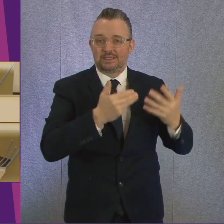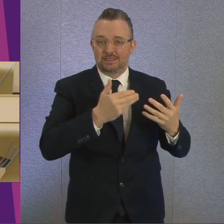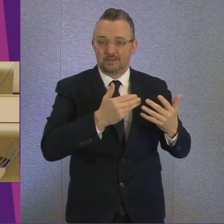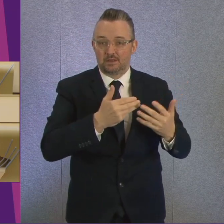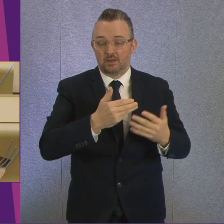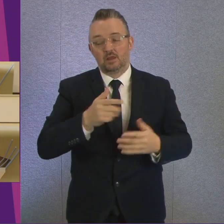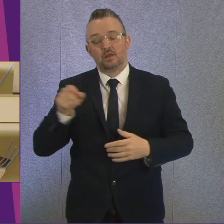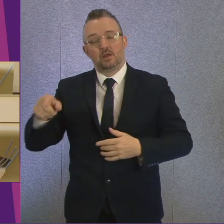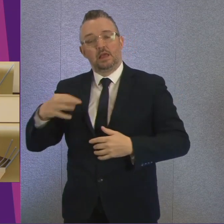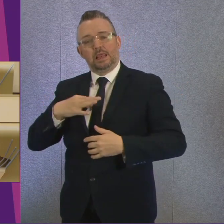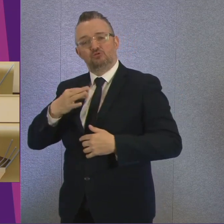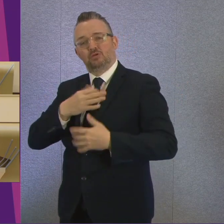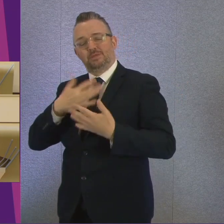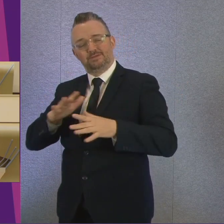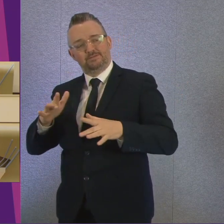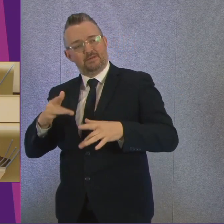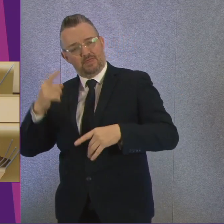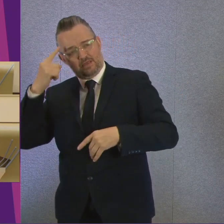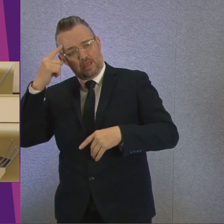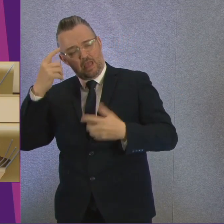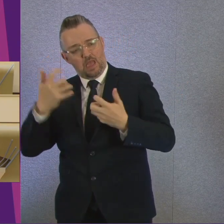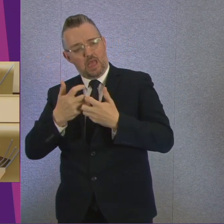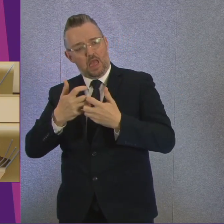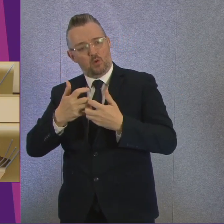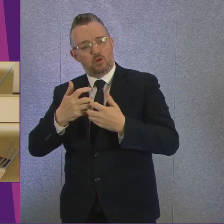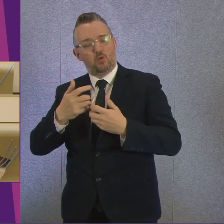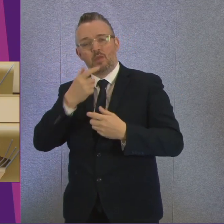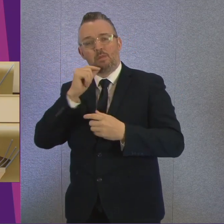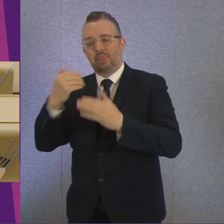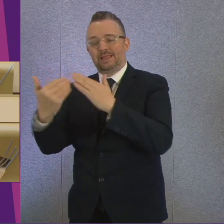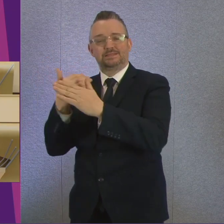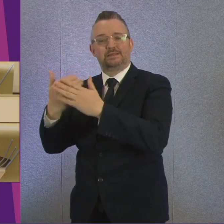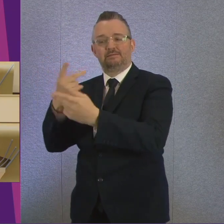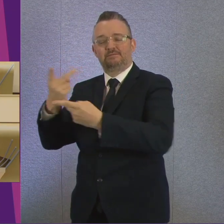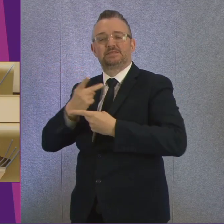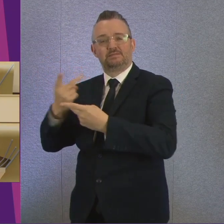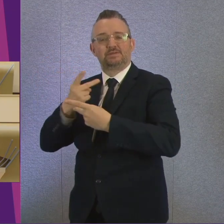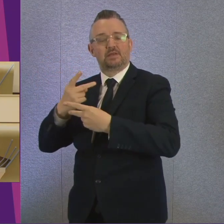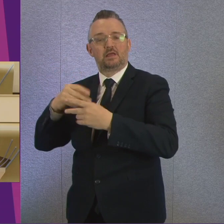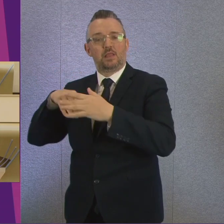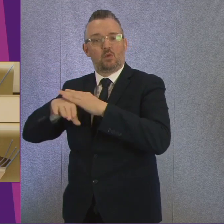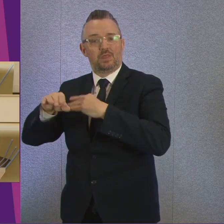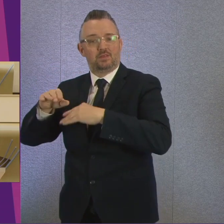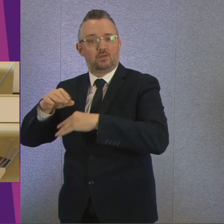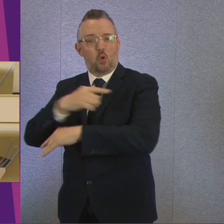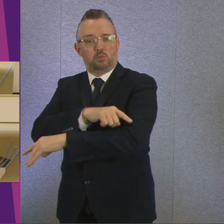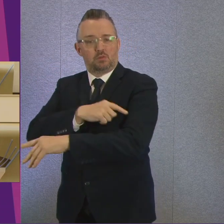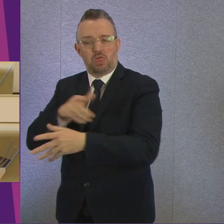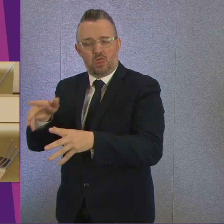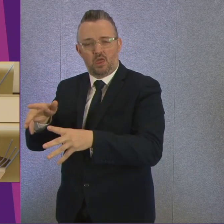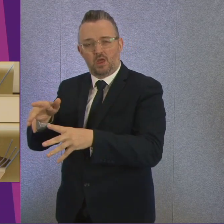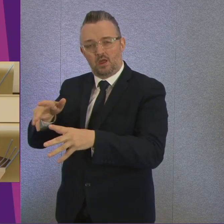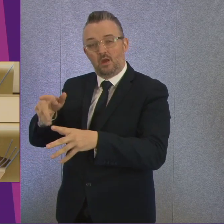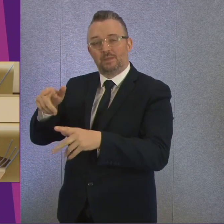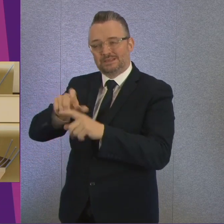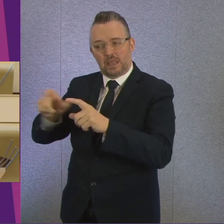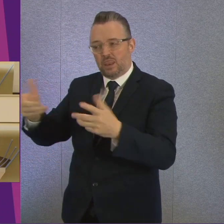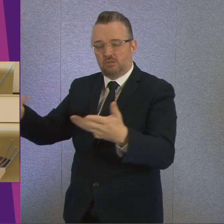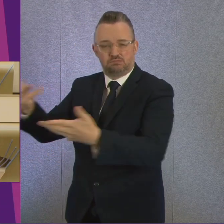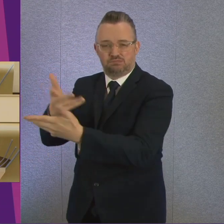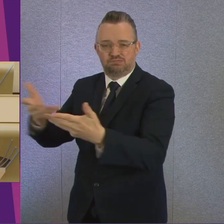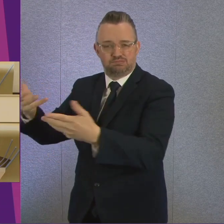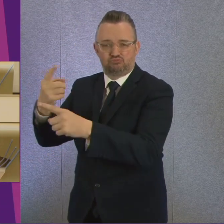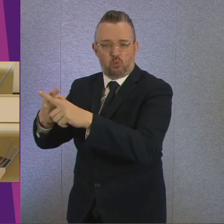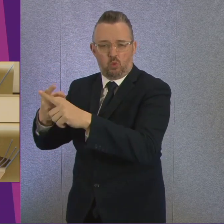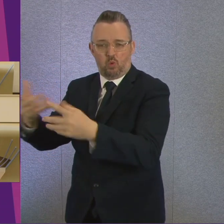a view in terms of outpatient services, but that is still, I think, to be finalised, and those discussions continue.